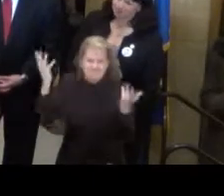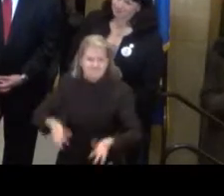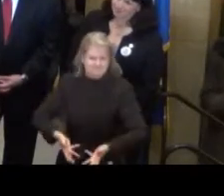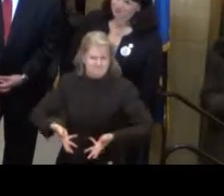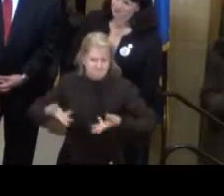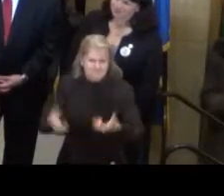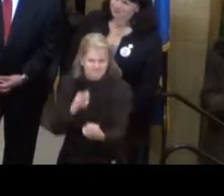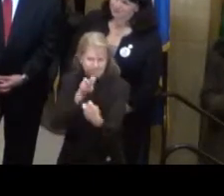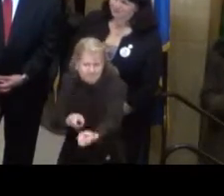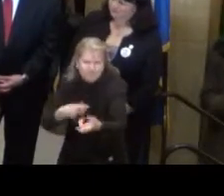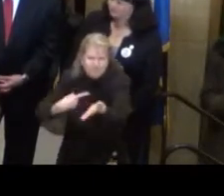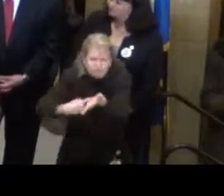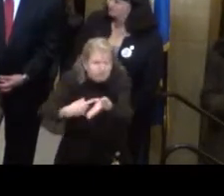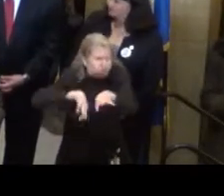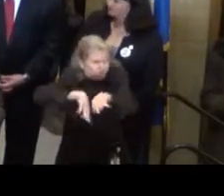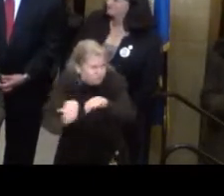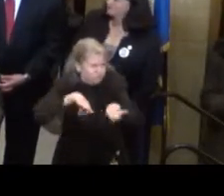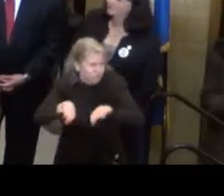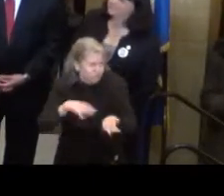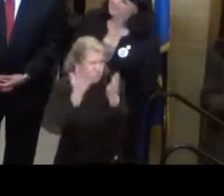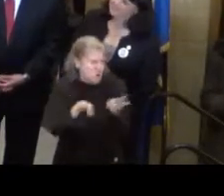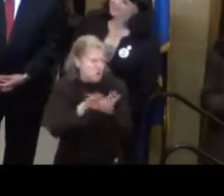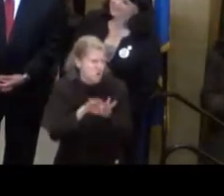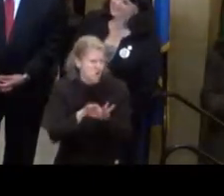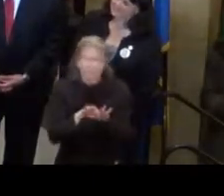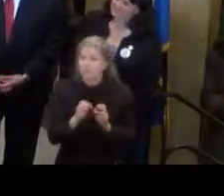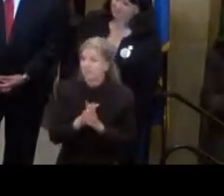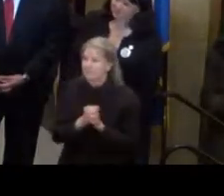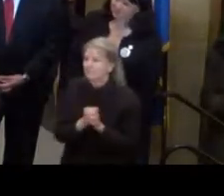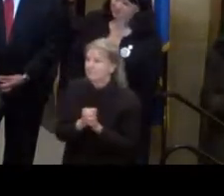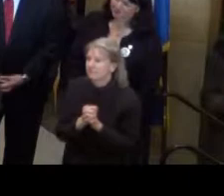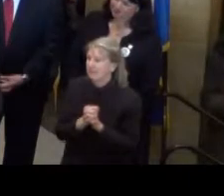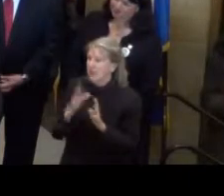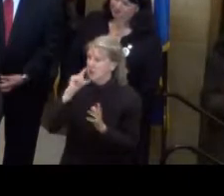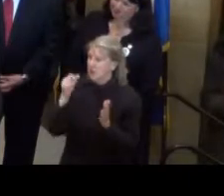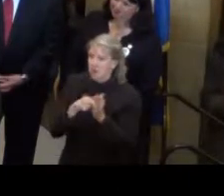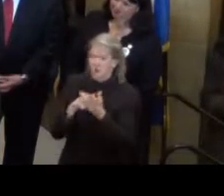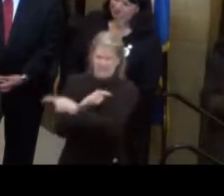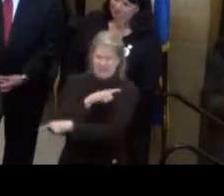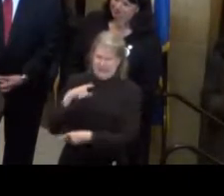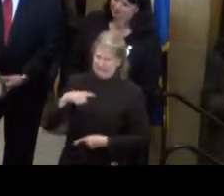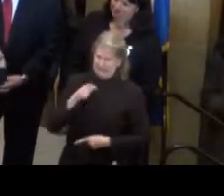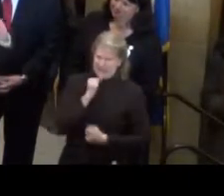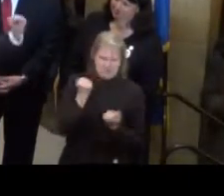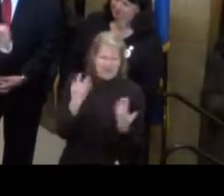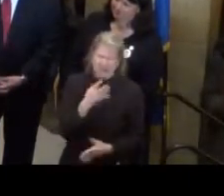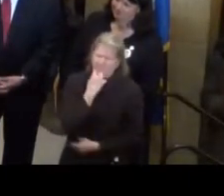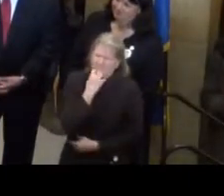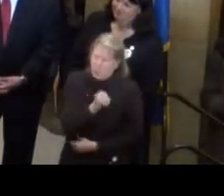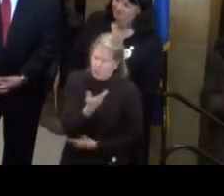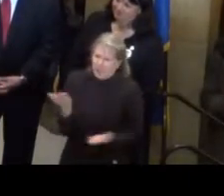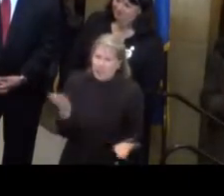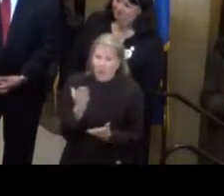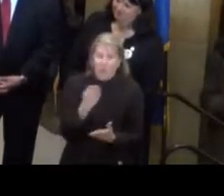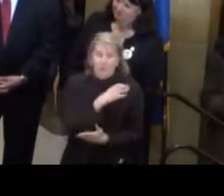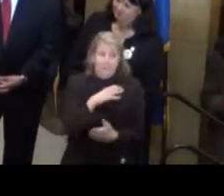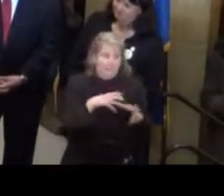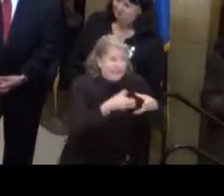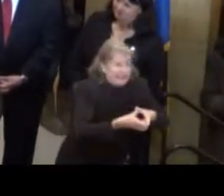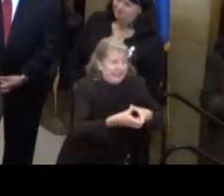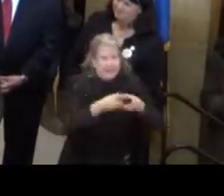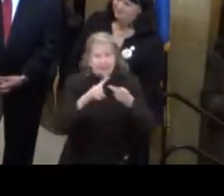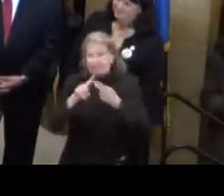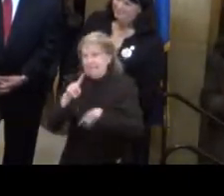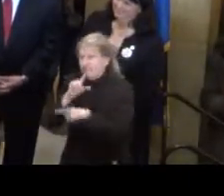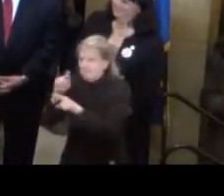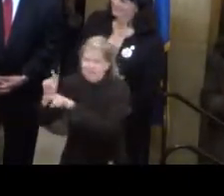functions effectively. Notice, there are not a whole lot of legislators. We're very busy. We're in our offices. We're in committee. Go talk to them.